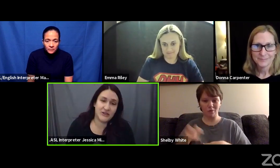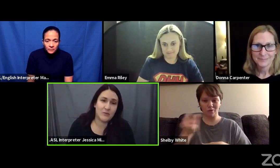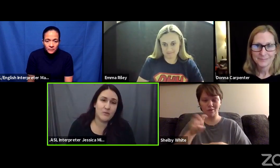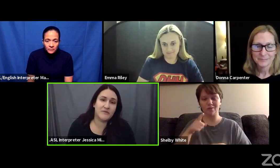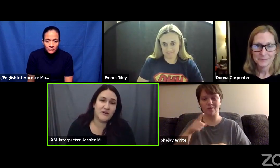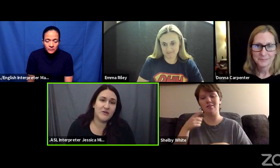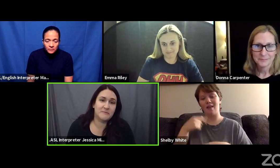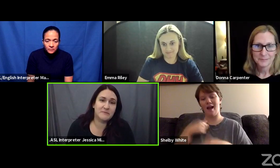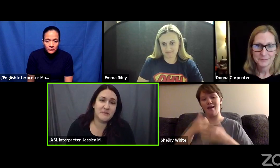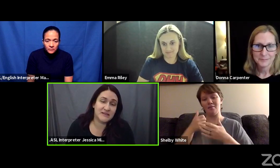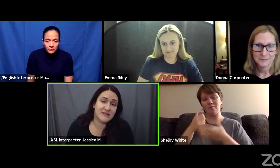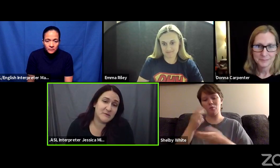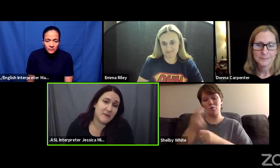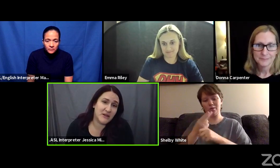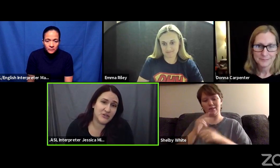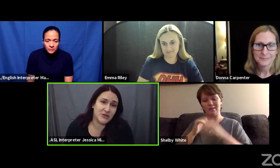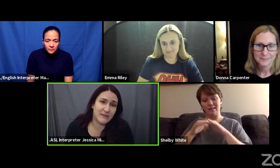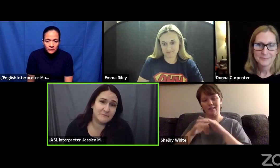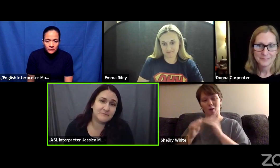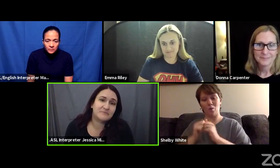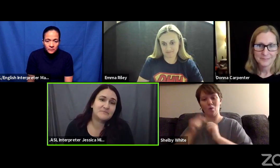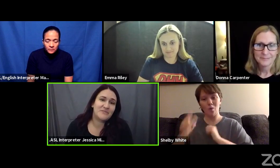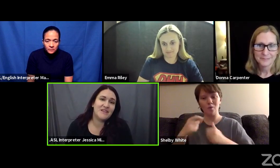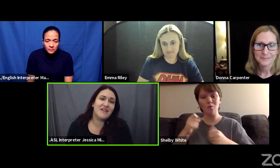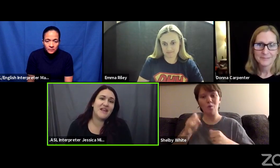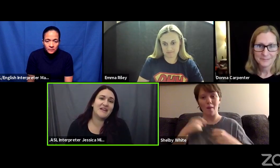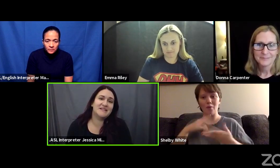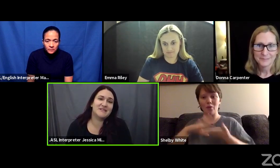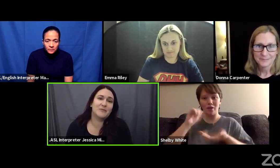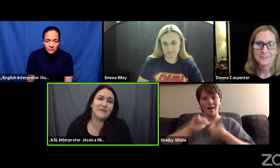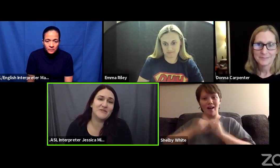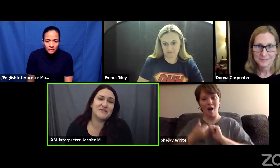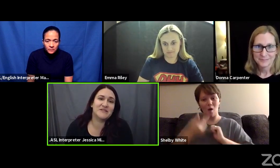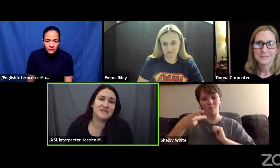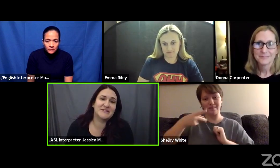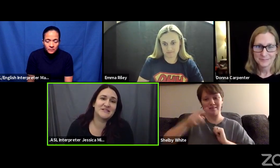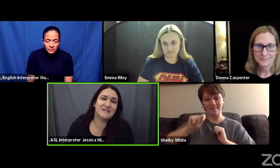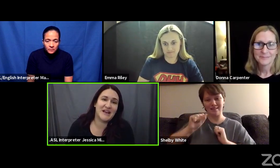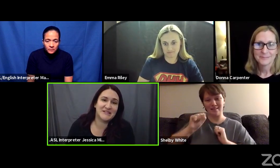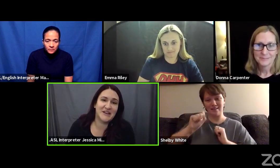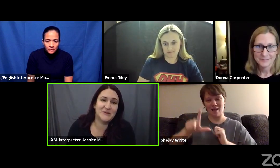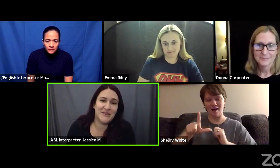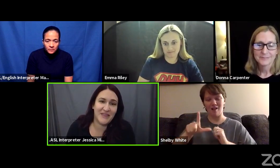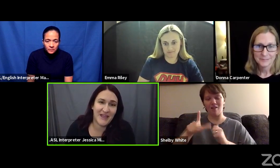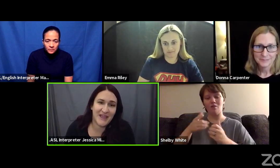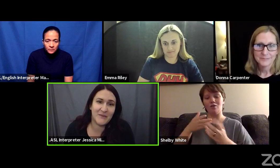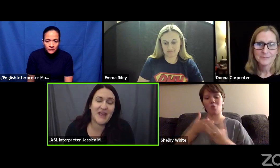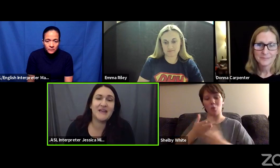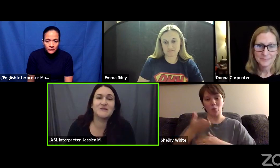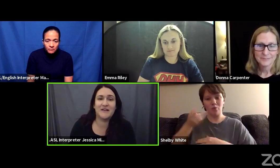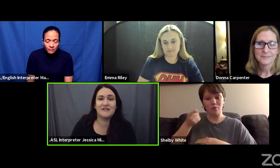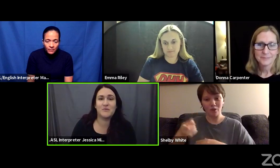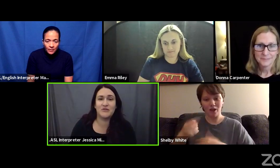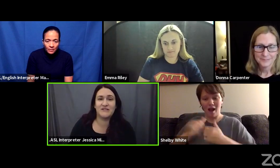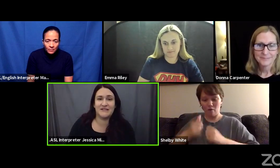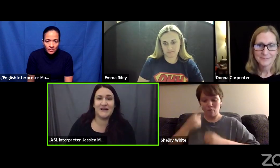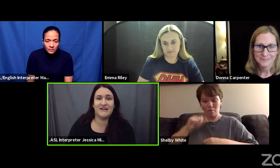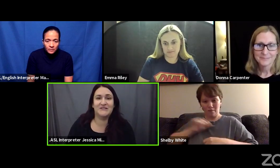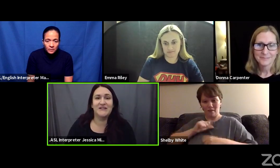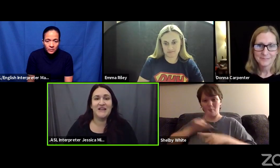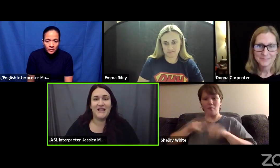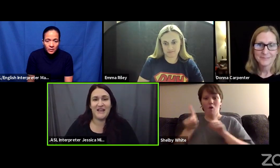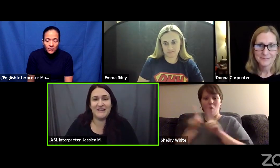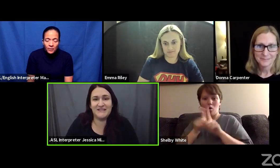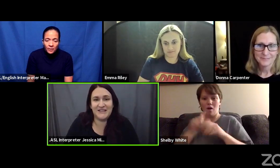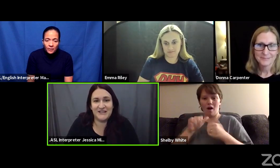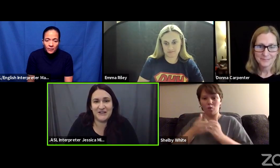or actually that one friend who has helped me on my journey. And we've used tactile with them as well as